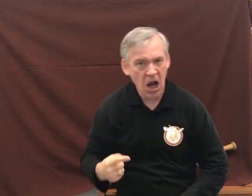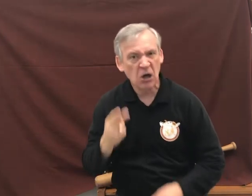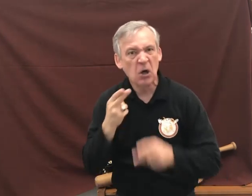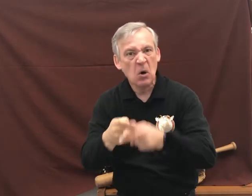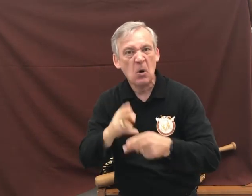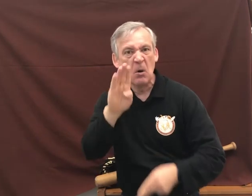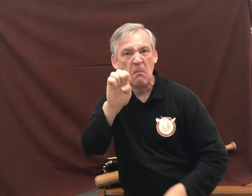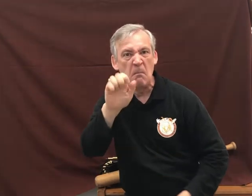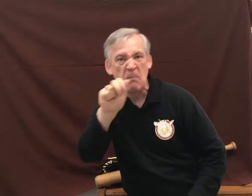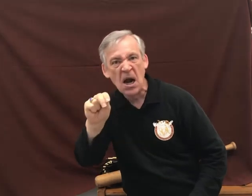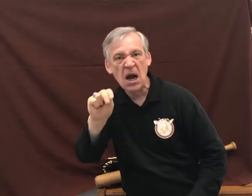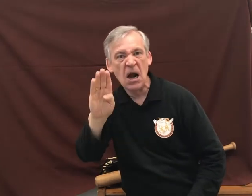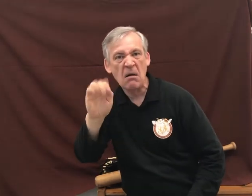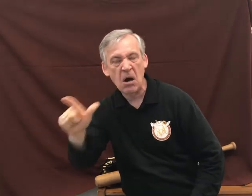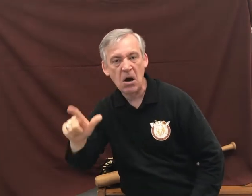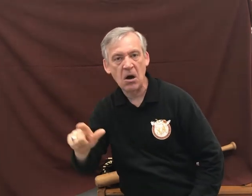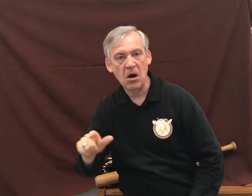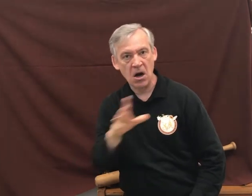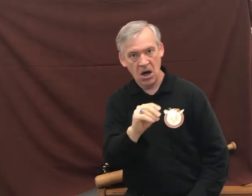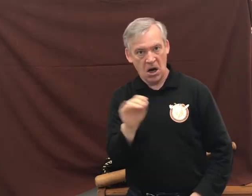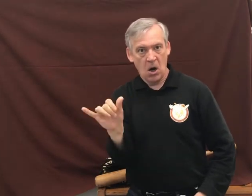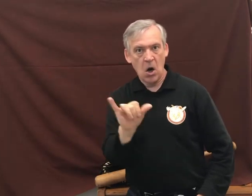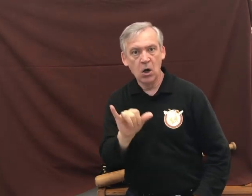and even deliberate spikings.